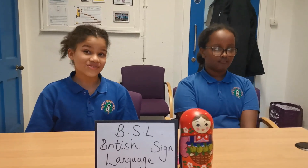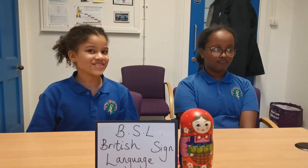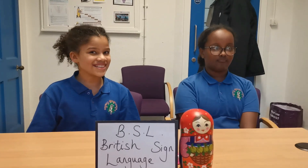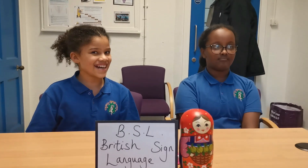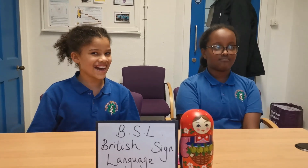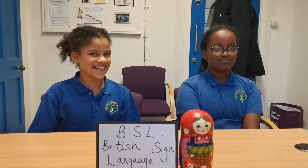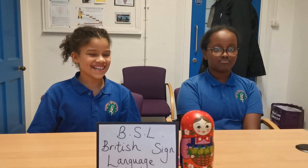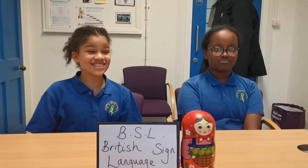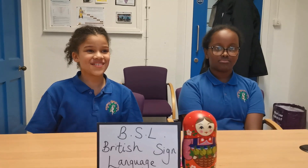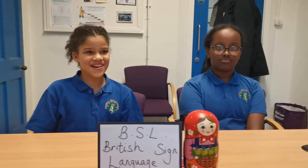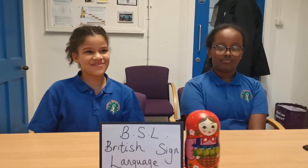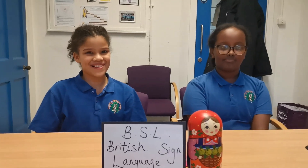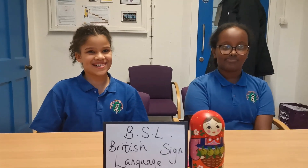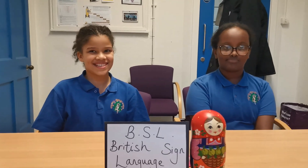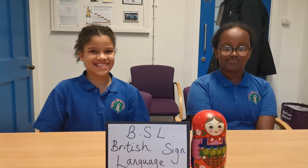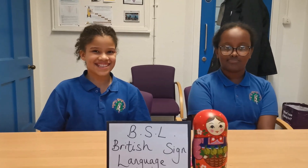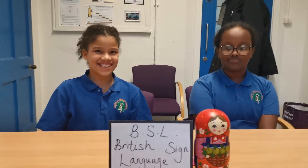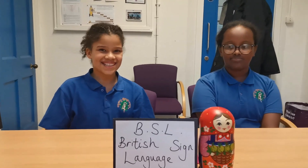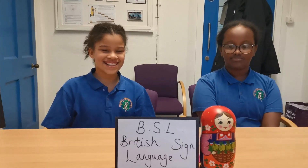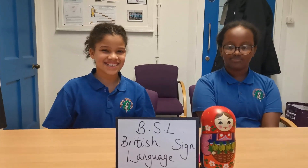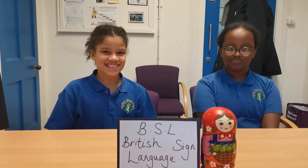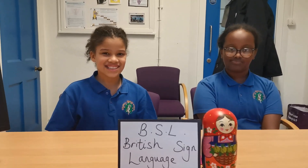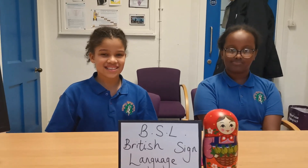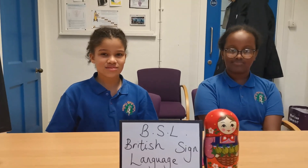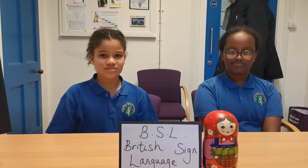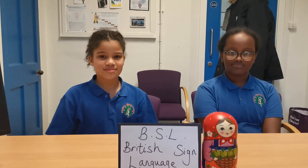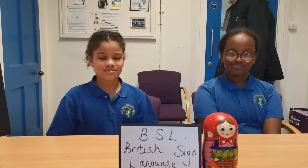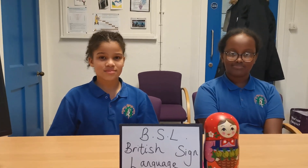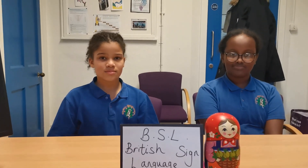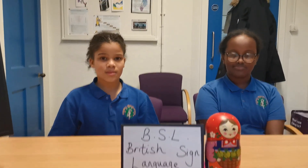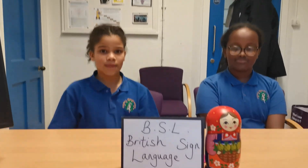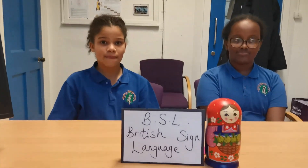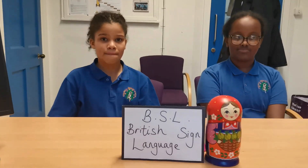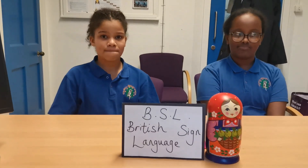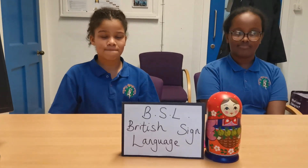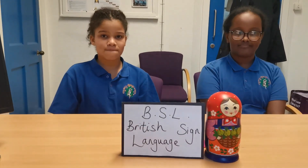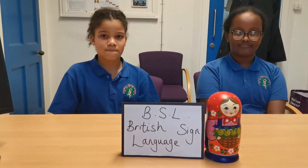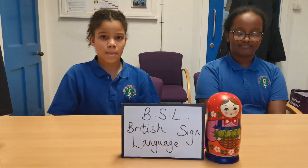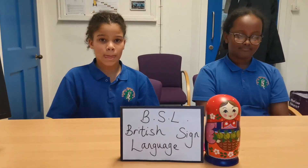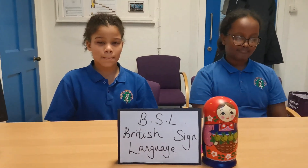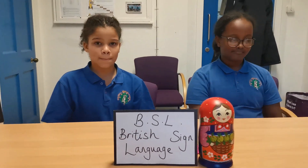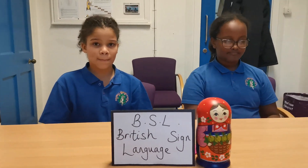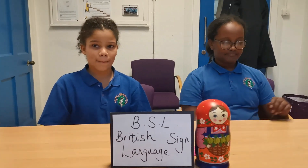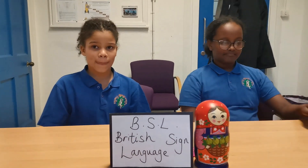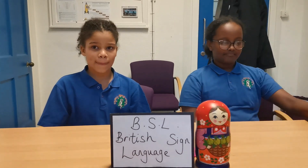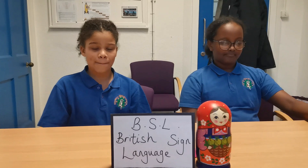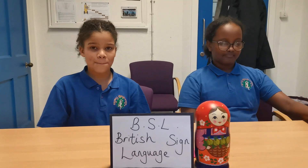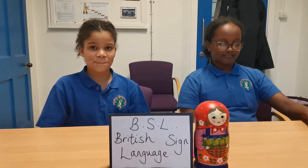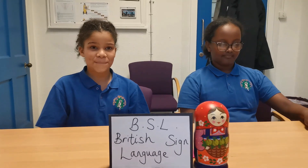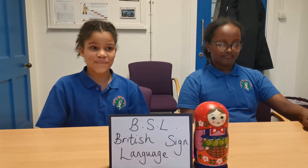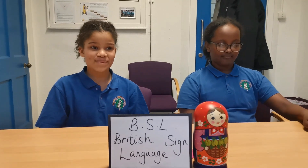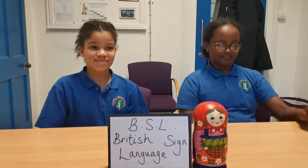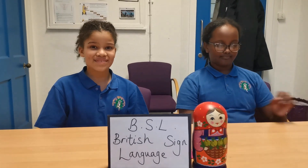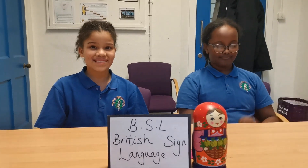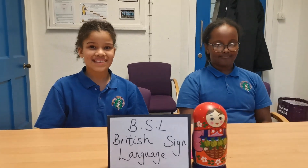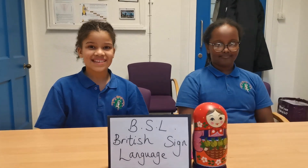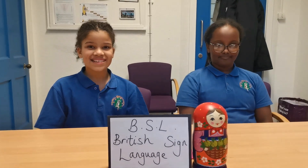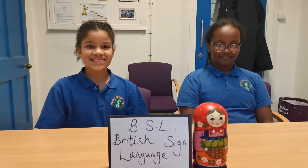language. Yeah, it's very fun. And has there ever been any times when you've been maybe on the bus or the train or something with your parents Yeah.